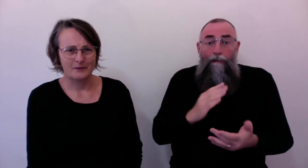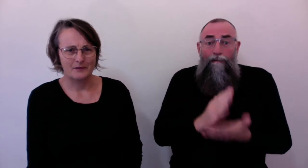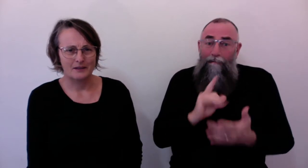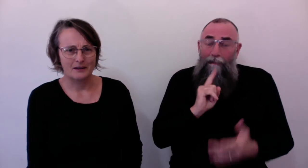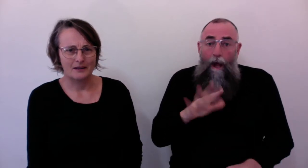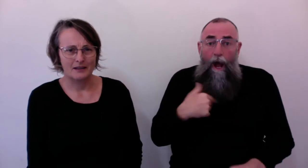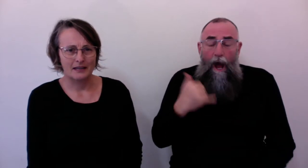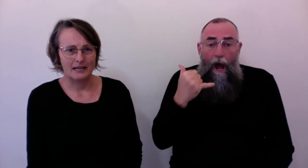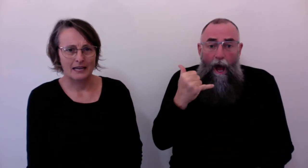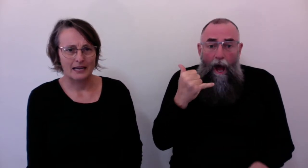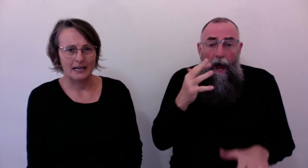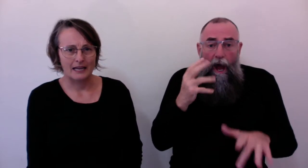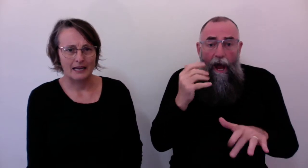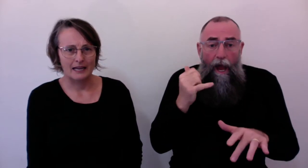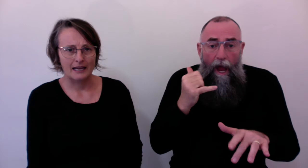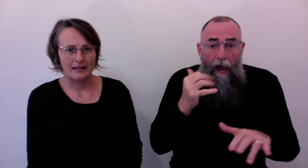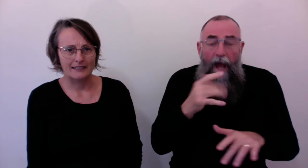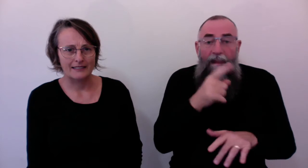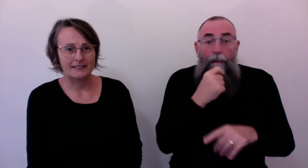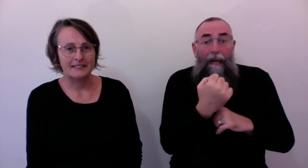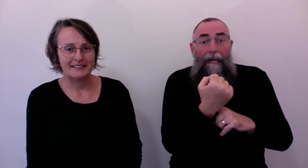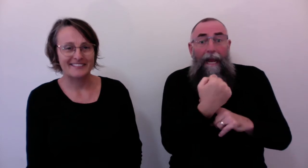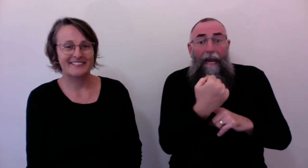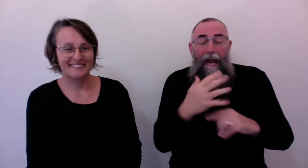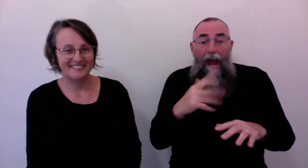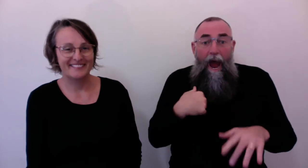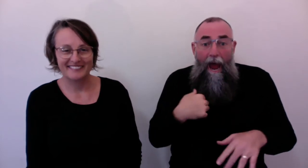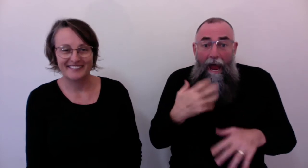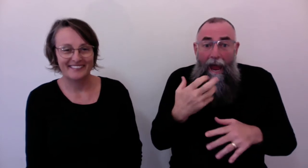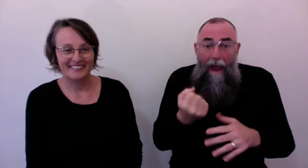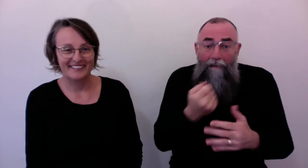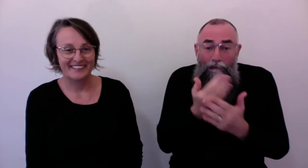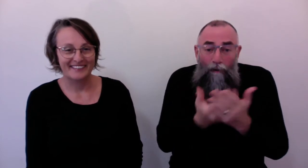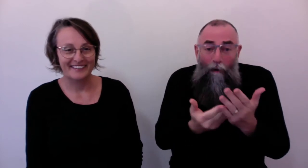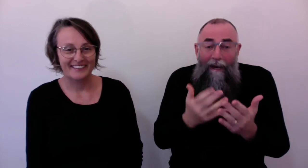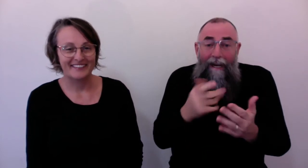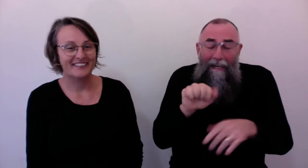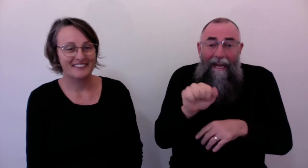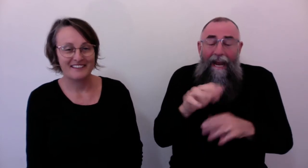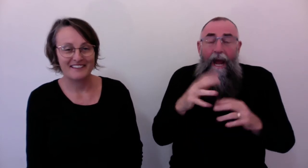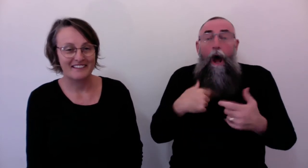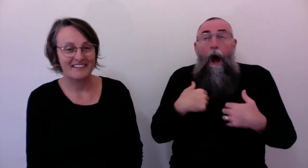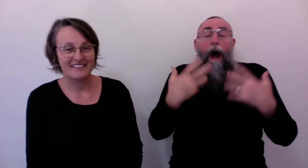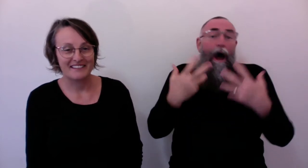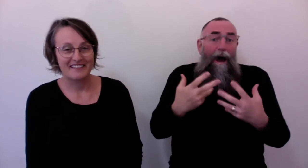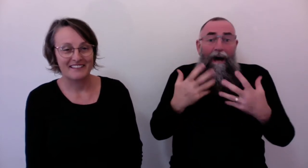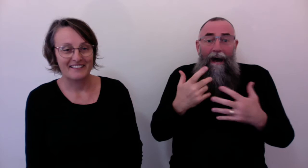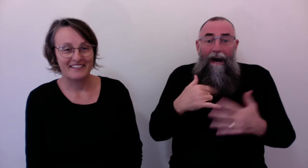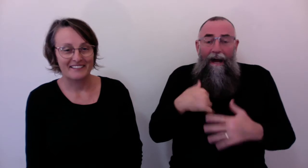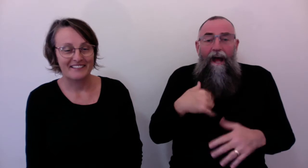an actor. And they're like, yeah. And I was like, yeah, I have a storyline for you. And they're like, oh, cool. And then I started talking to